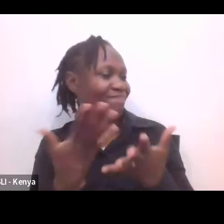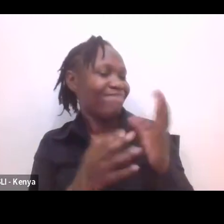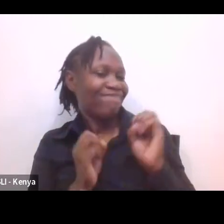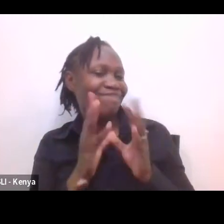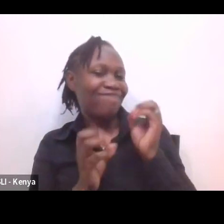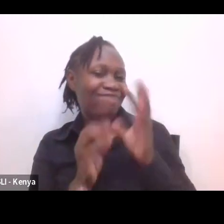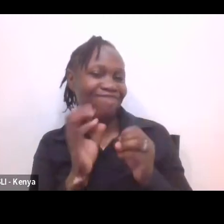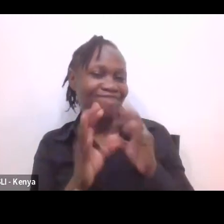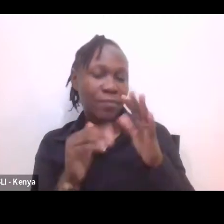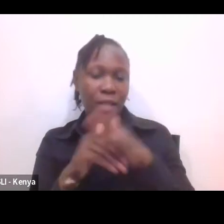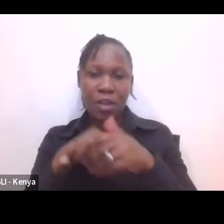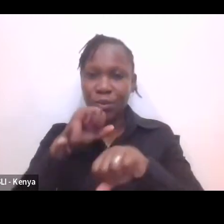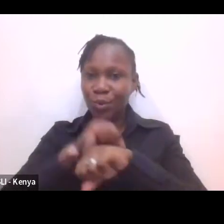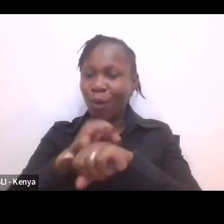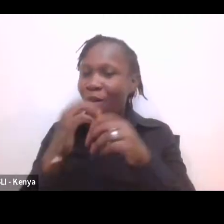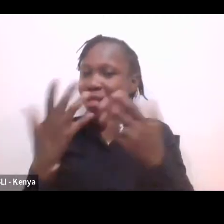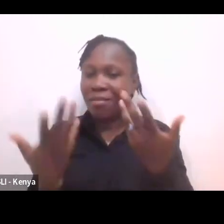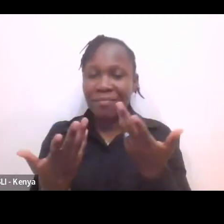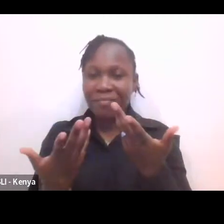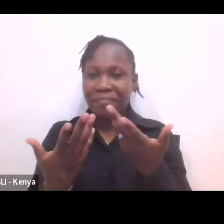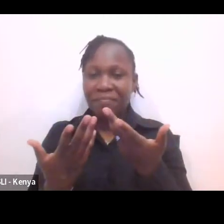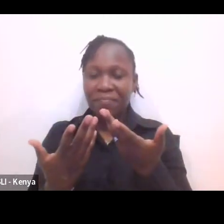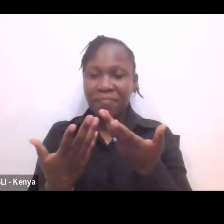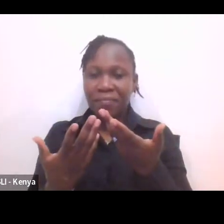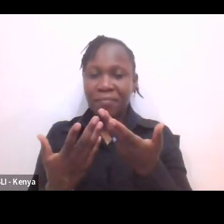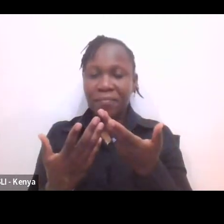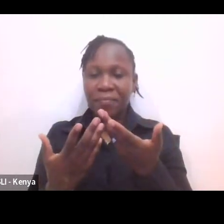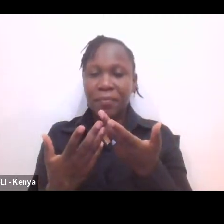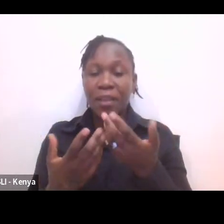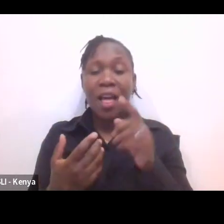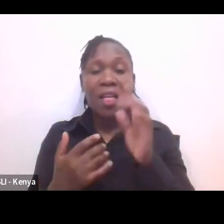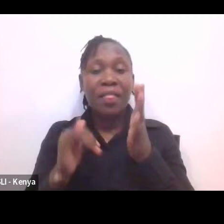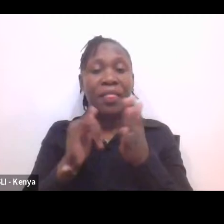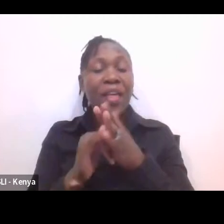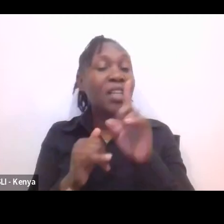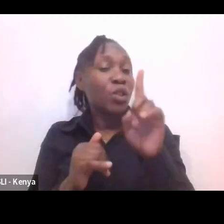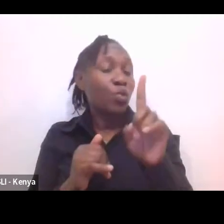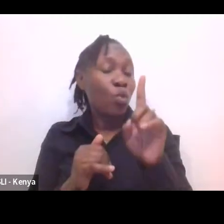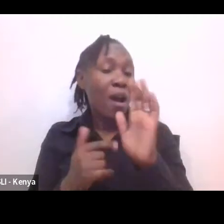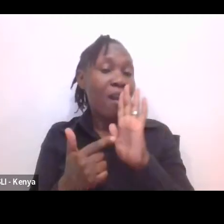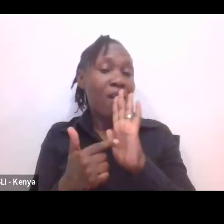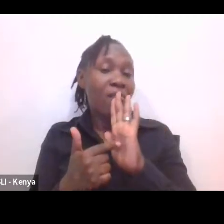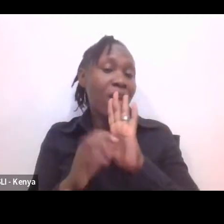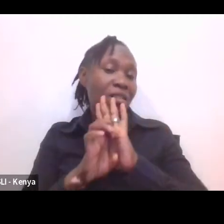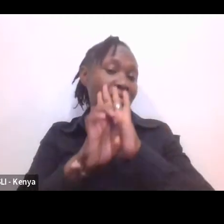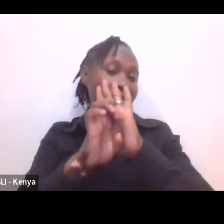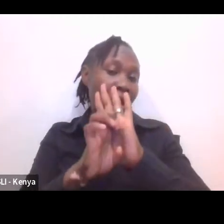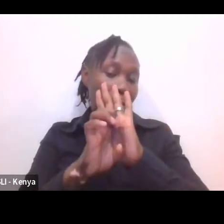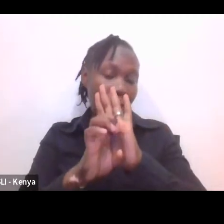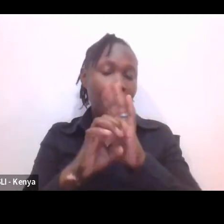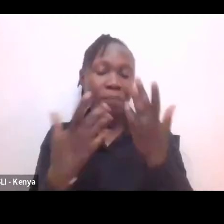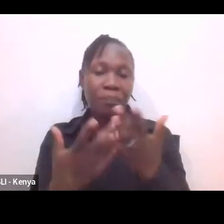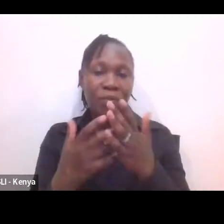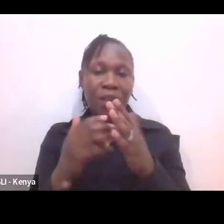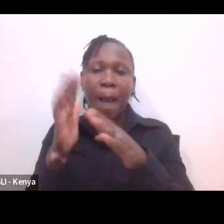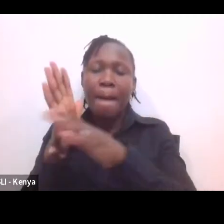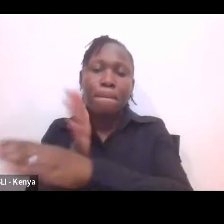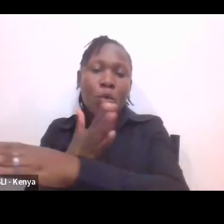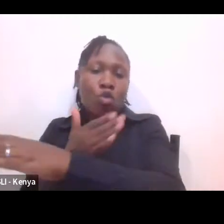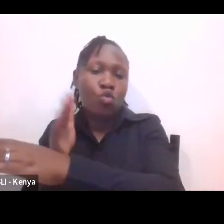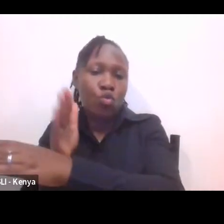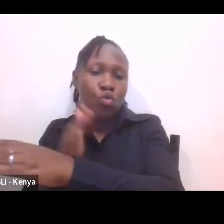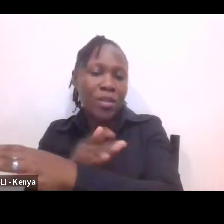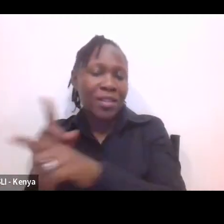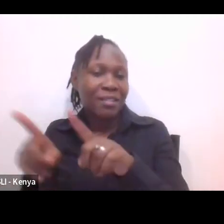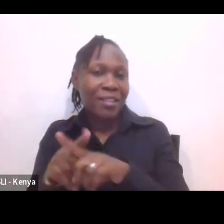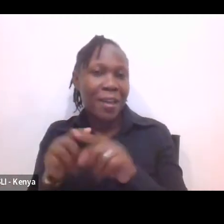And as just one main example, music is brilliant at showing how it is possible to do everything with